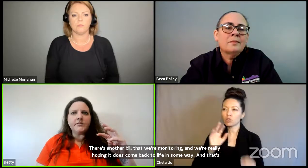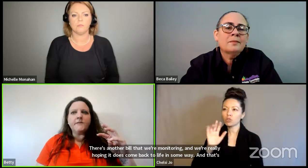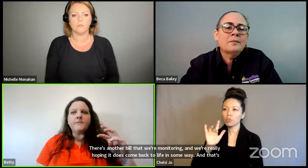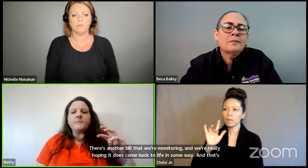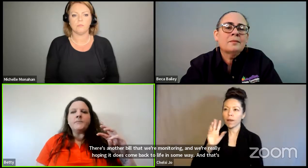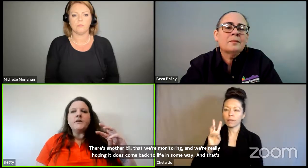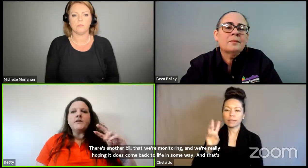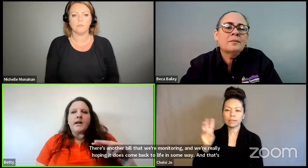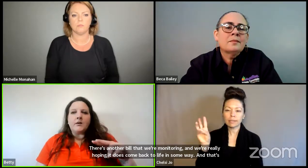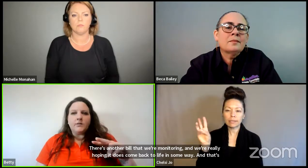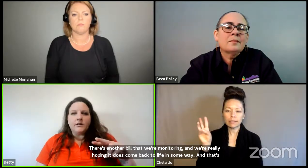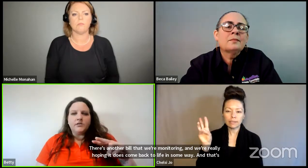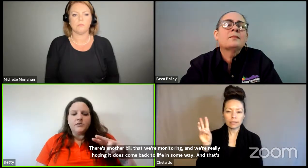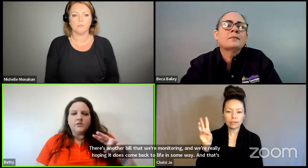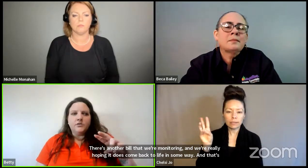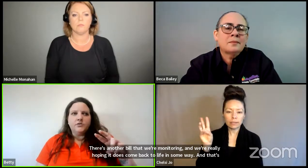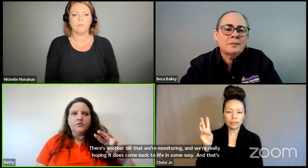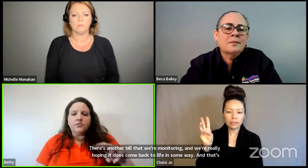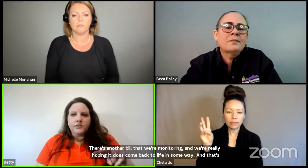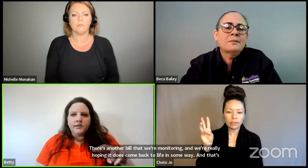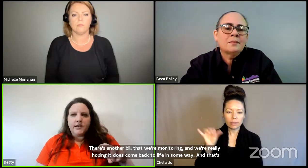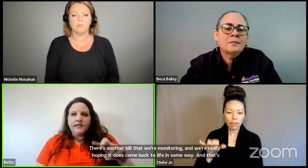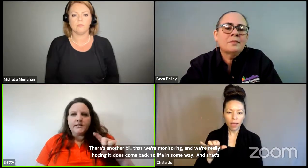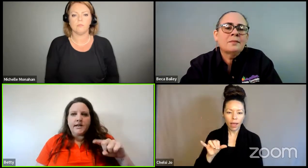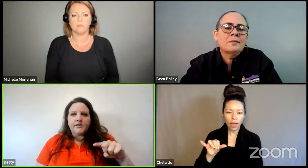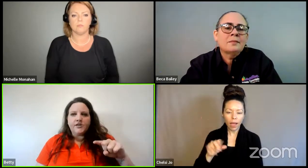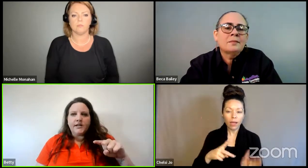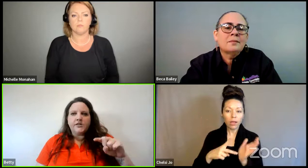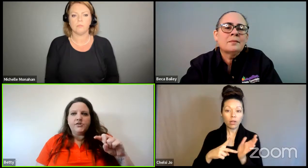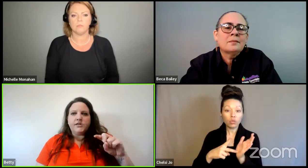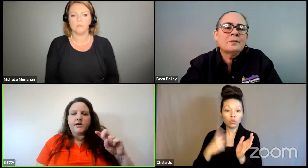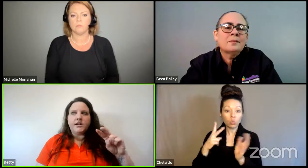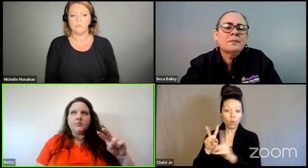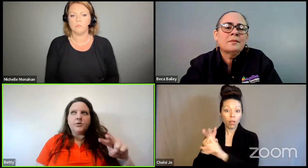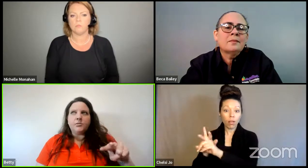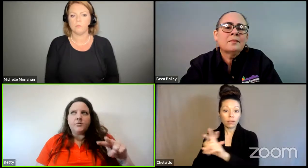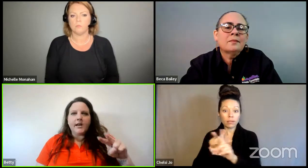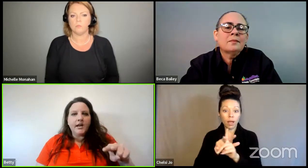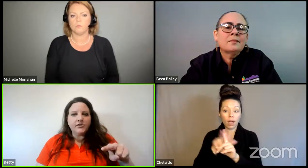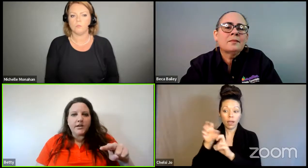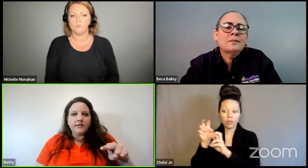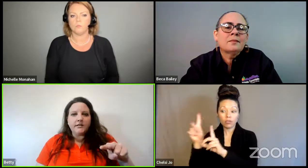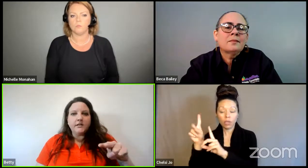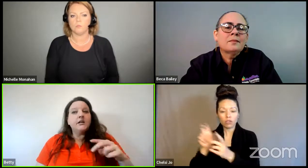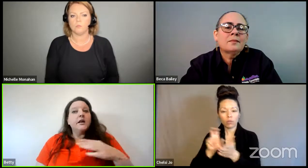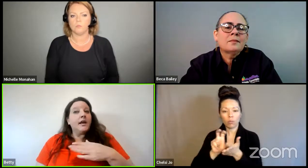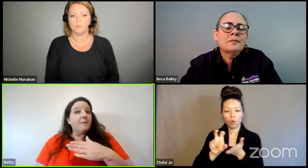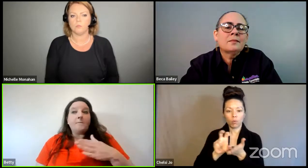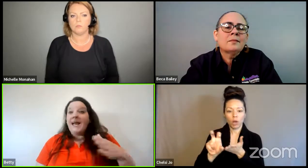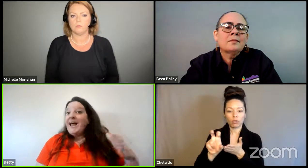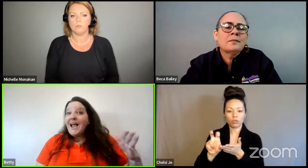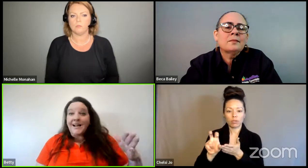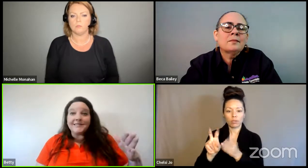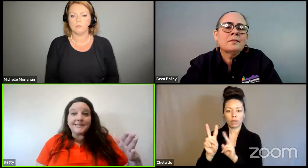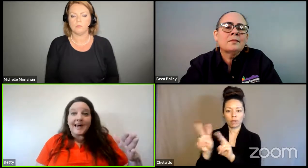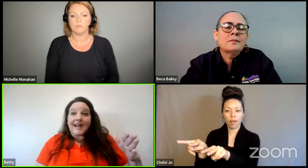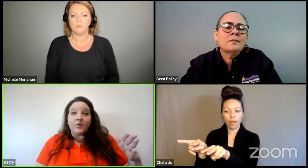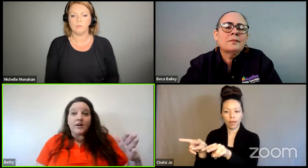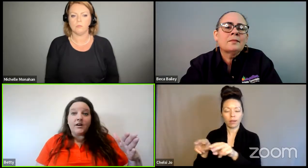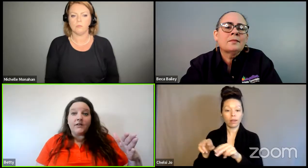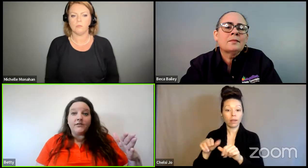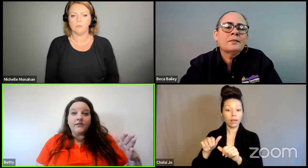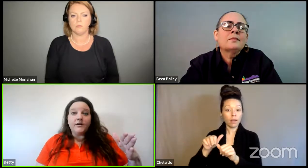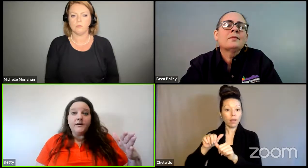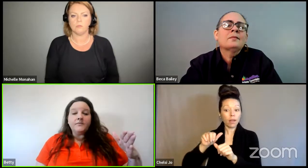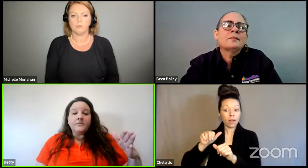2566 bill. That was dual assigned to Education and Appropriations. It passed